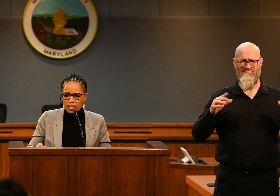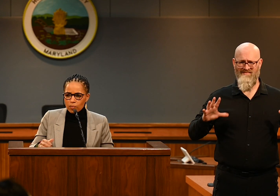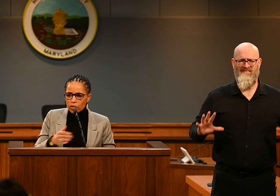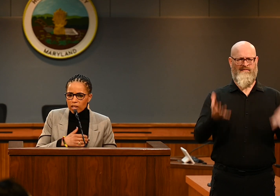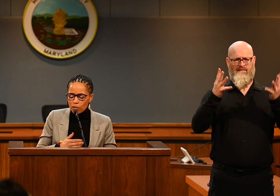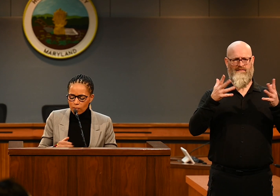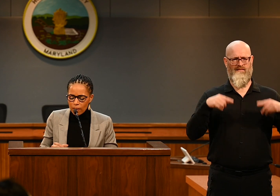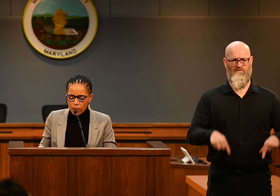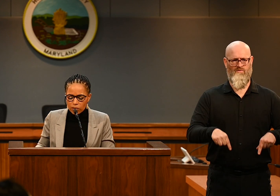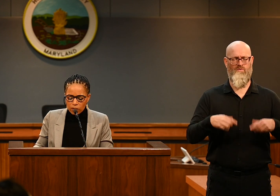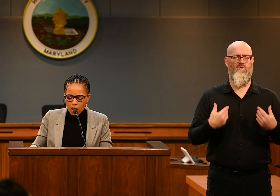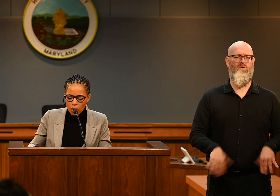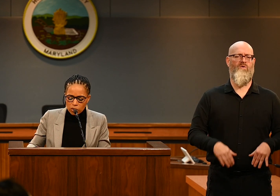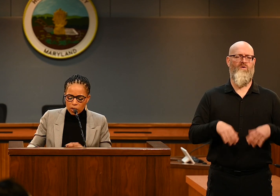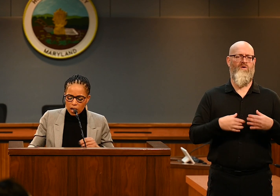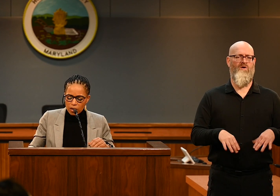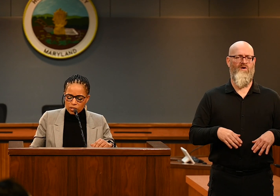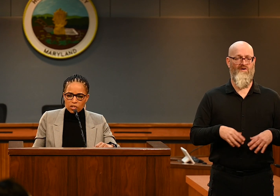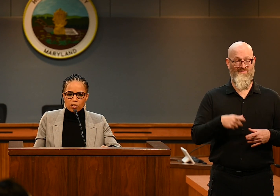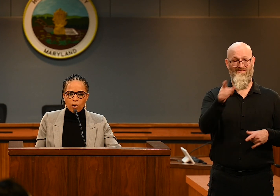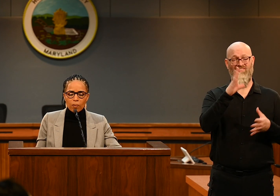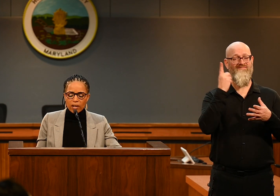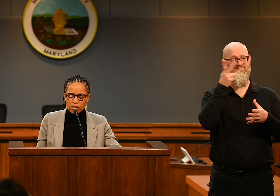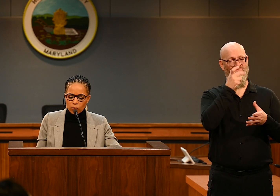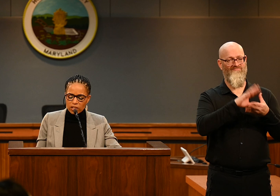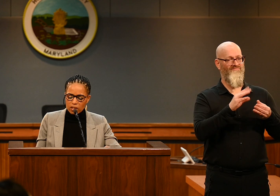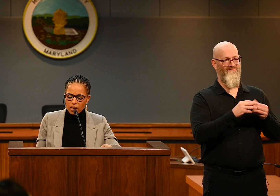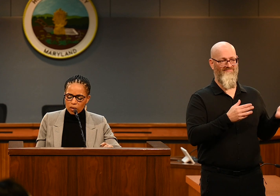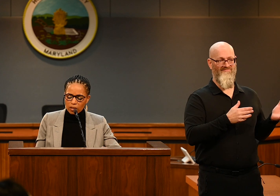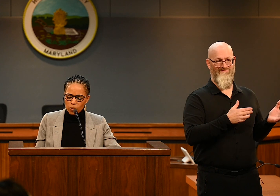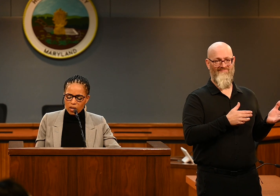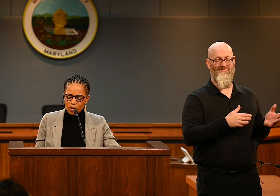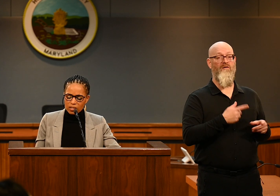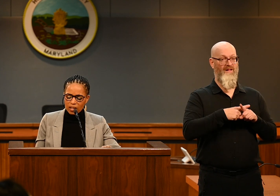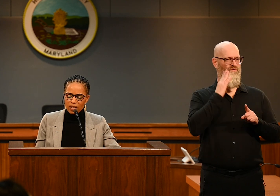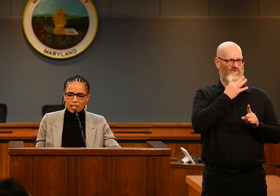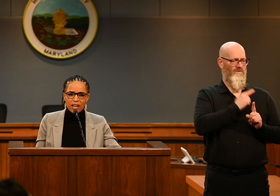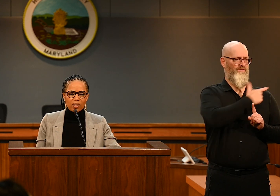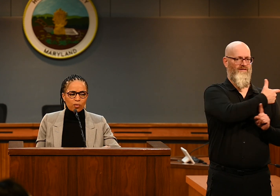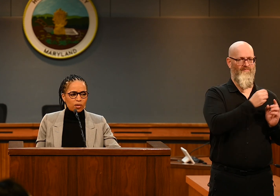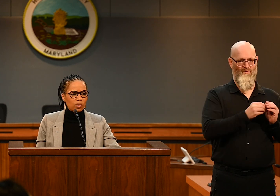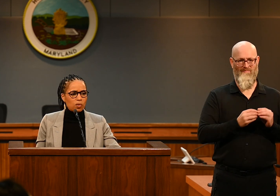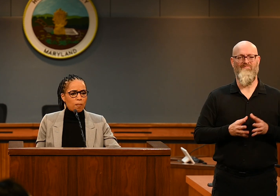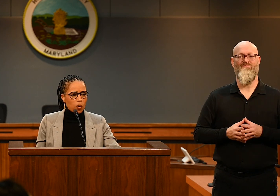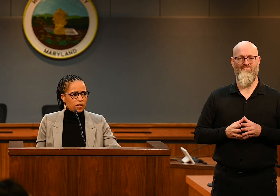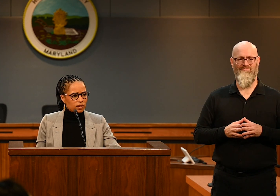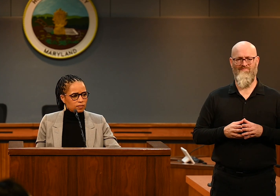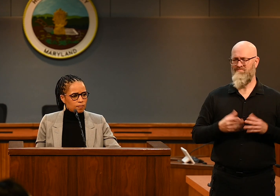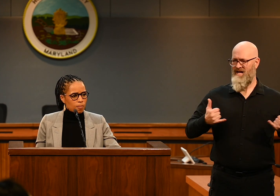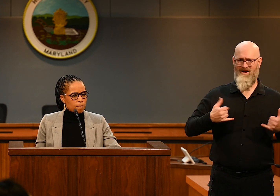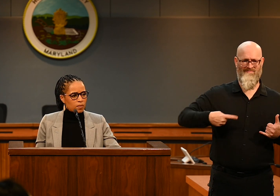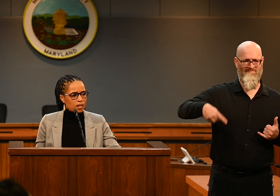want to thank them. You're going to hear from my partner also in Congress in just a moment, but I just wanted to thank all of them. We are standing at a critical